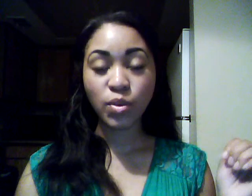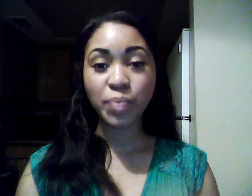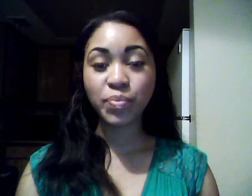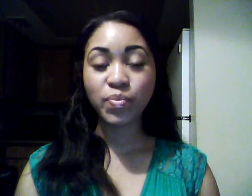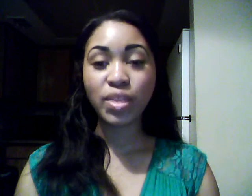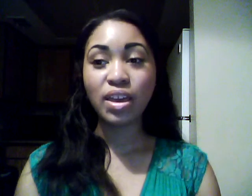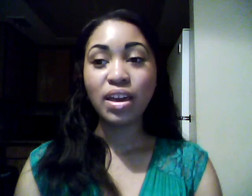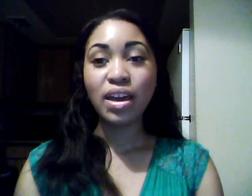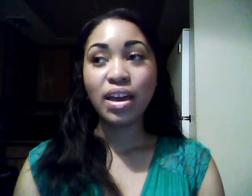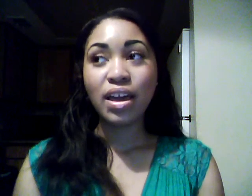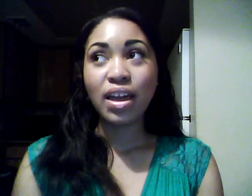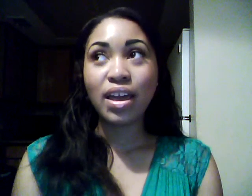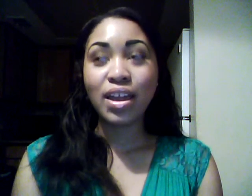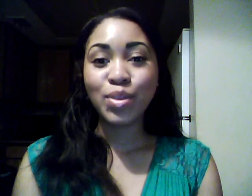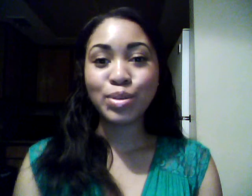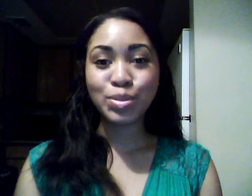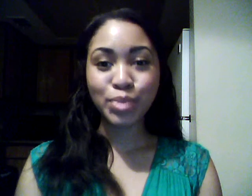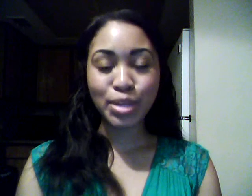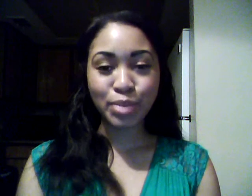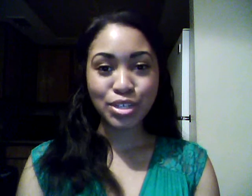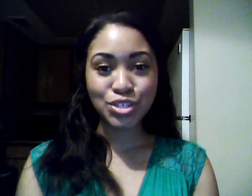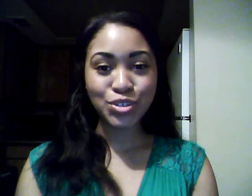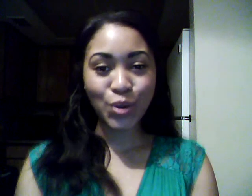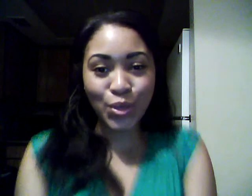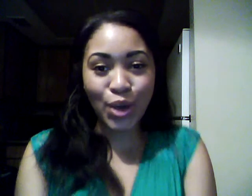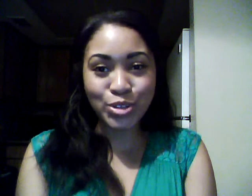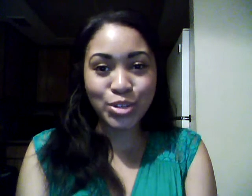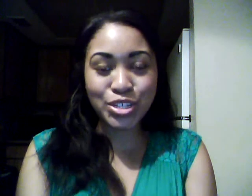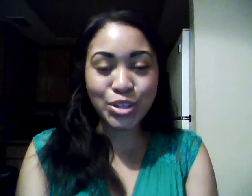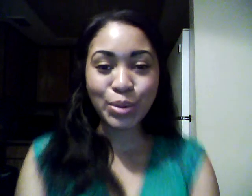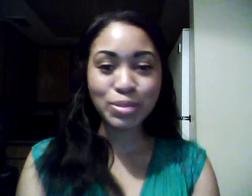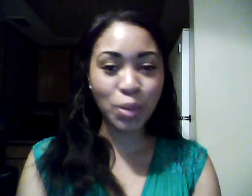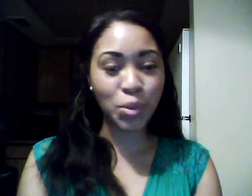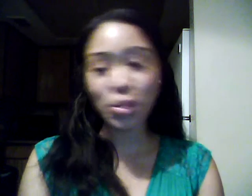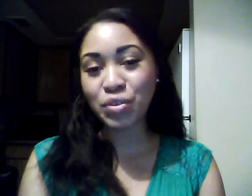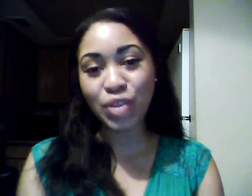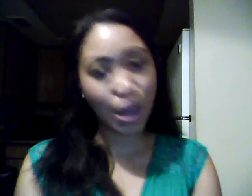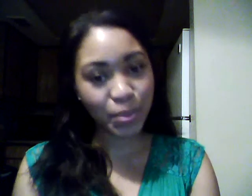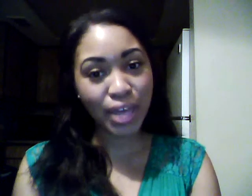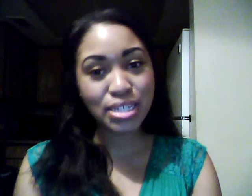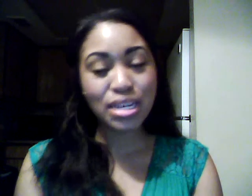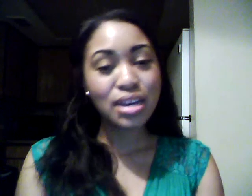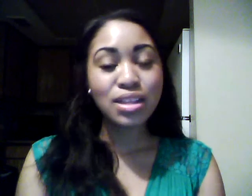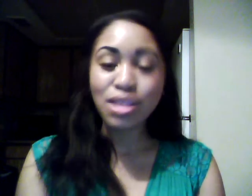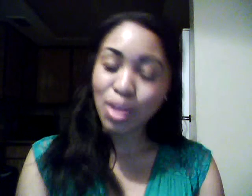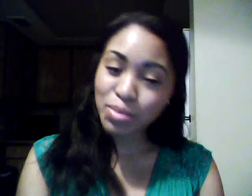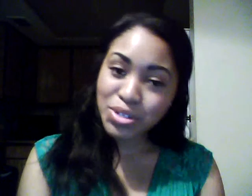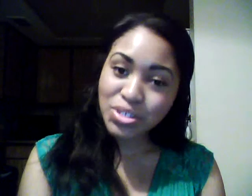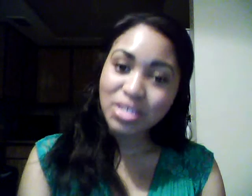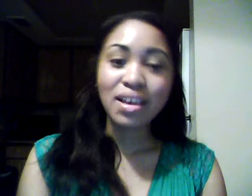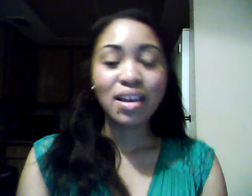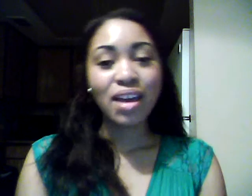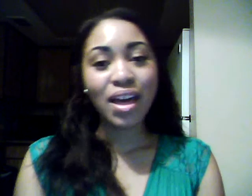Okay. And those are pretty much all the colors you need to know. So we went over the alphabet, the numbers,